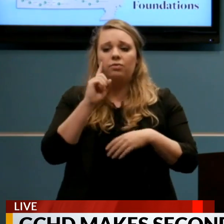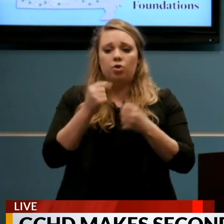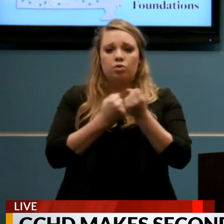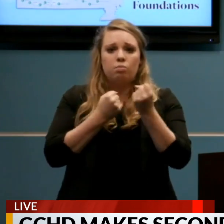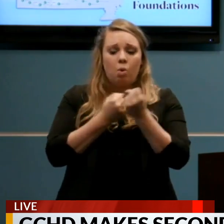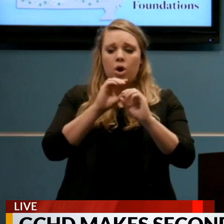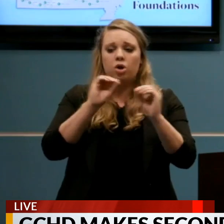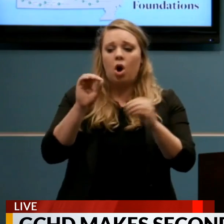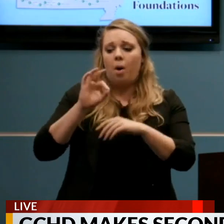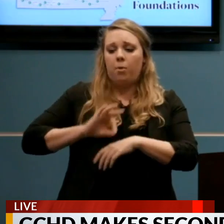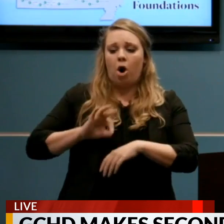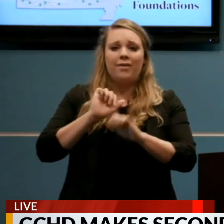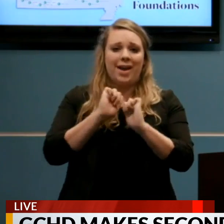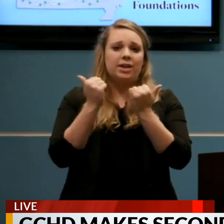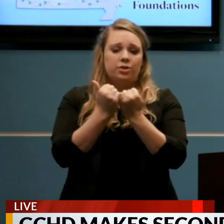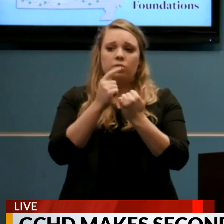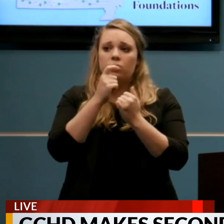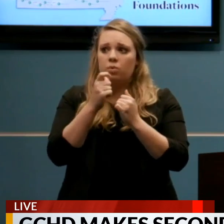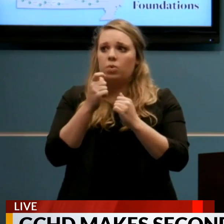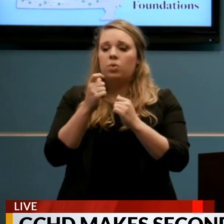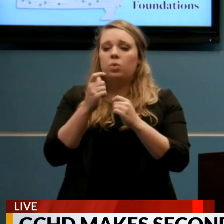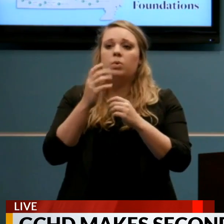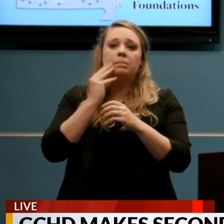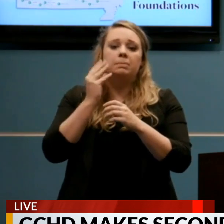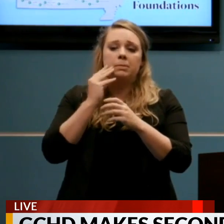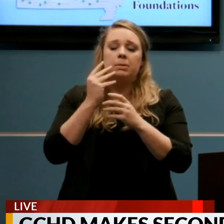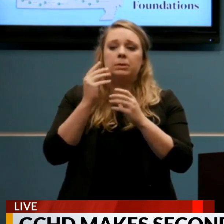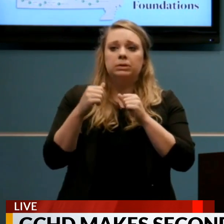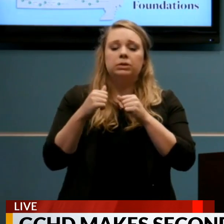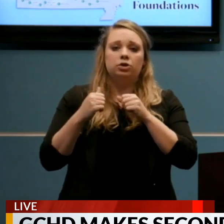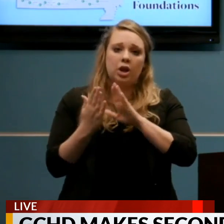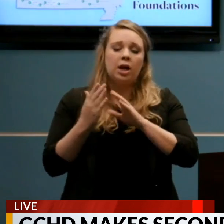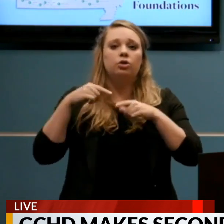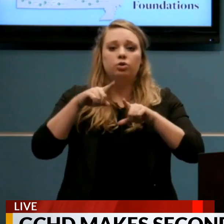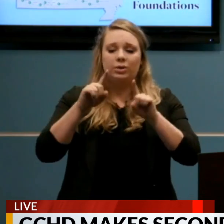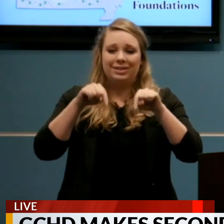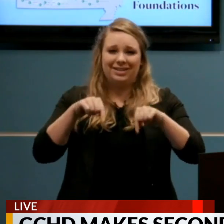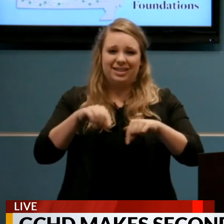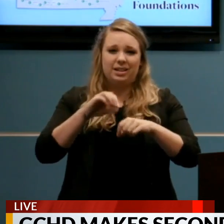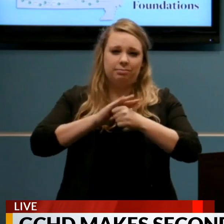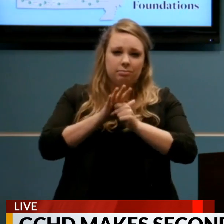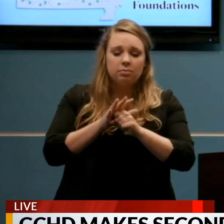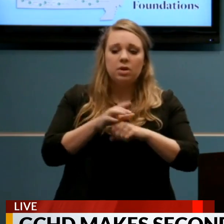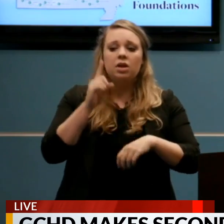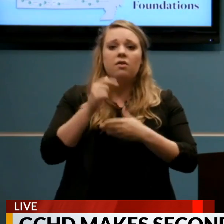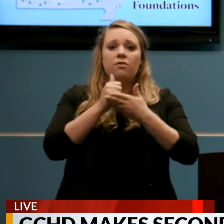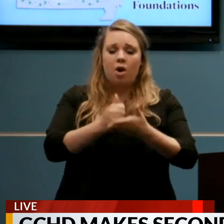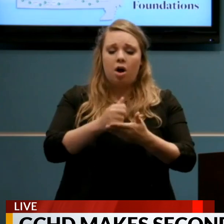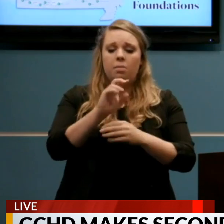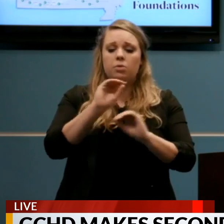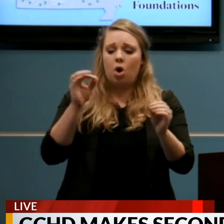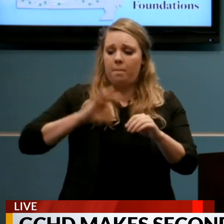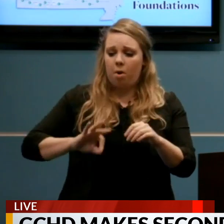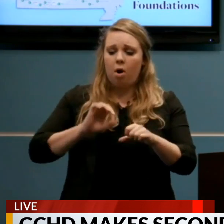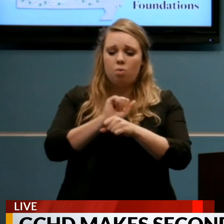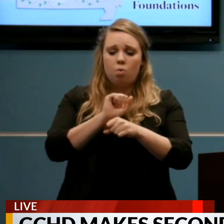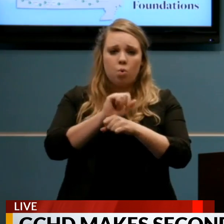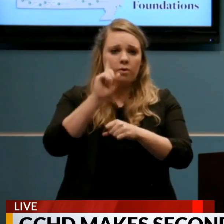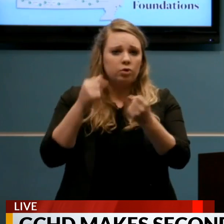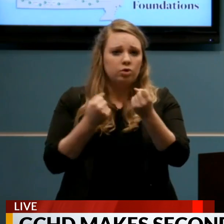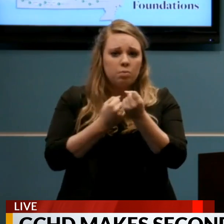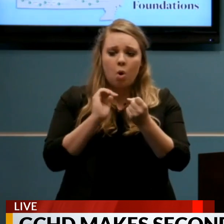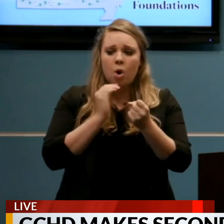agencies affected by the corona outbreak. This assistance is targeted for nonprofits working to support our